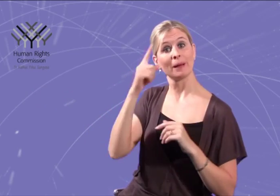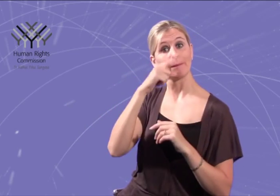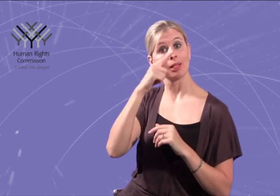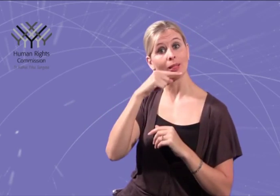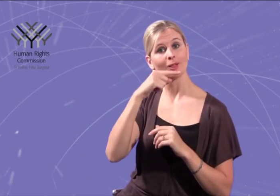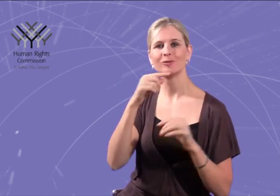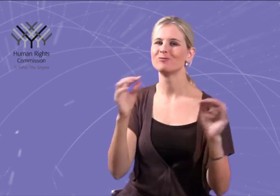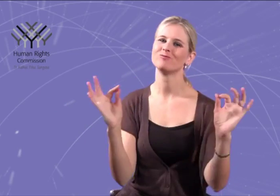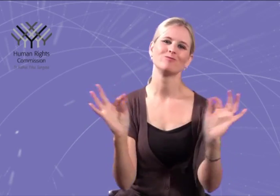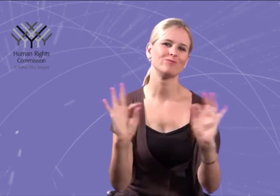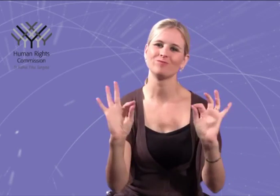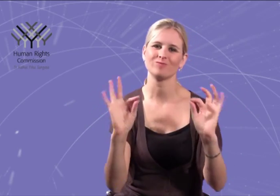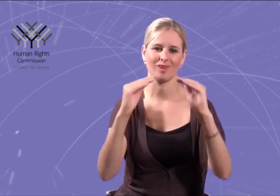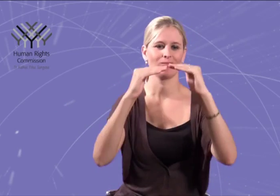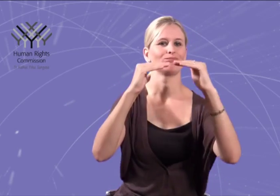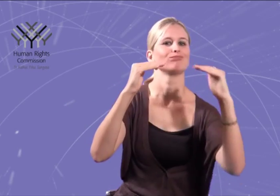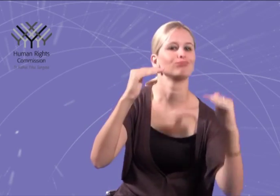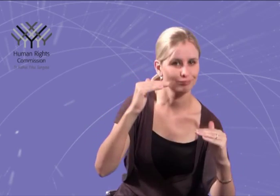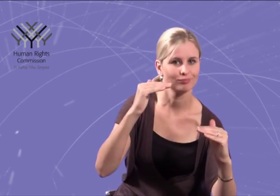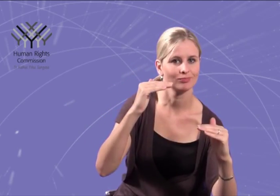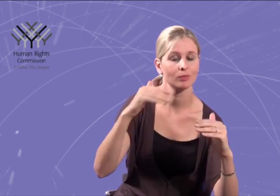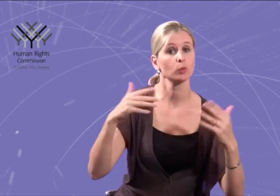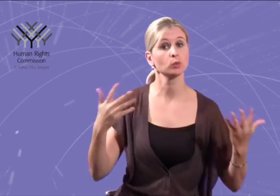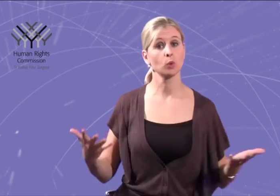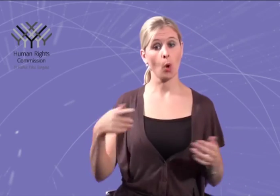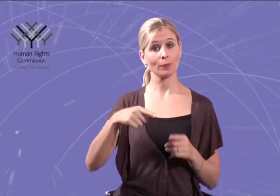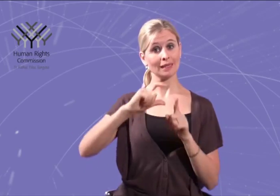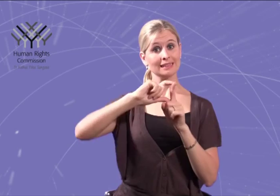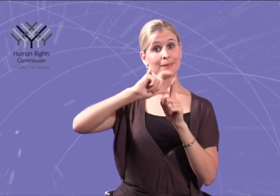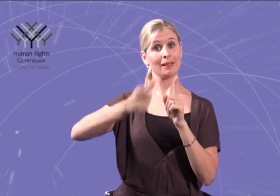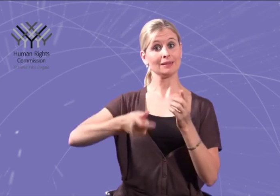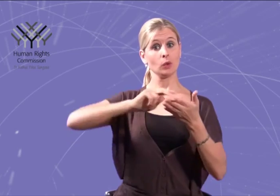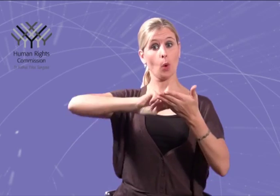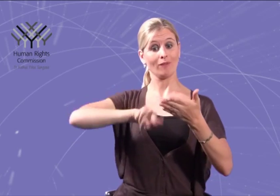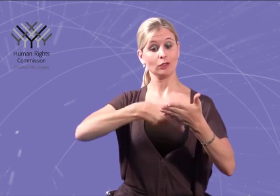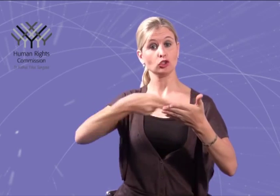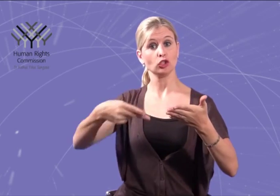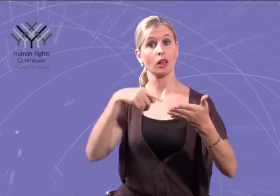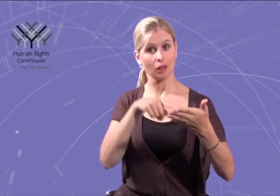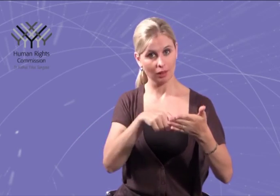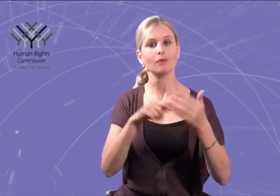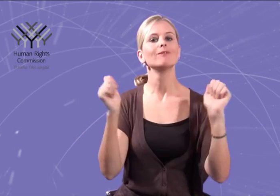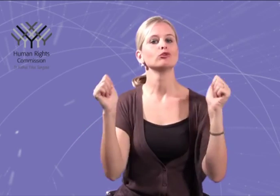All over the world, disabled people do not have the same access to human rights that other people